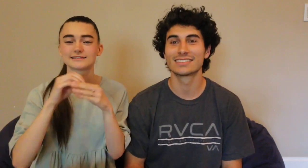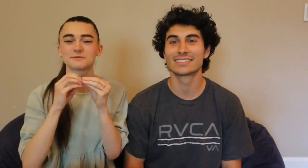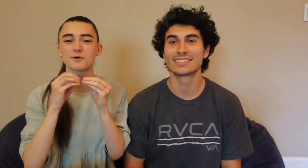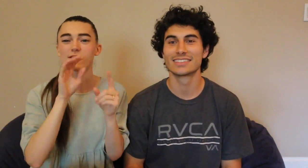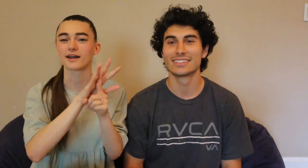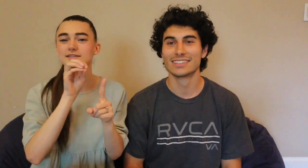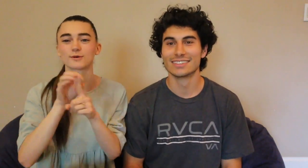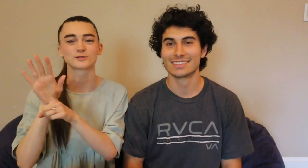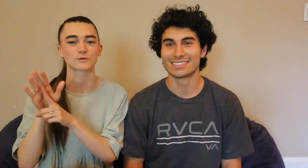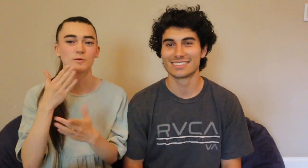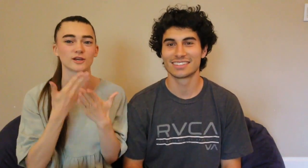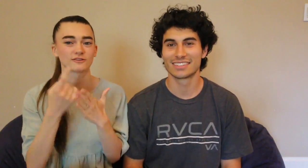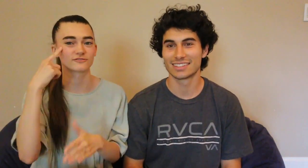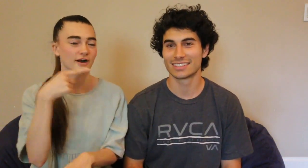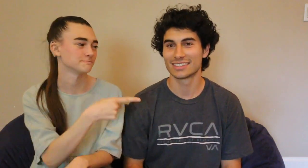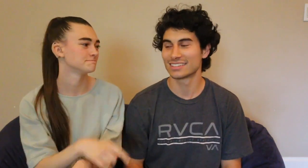and more exposure will be good for him.